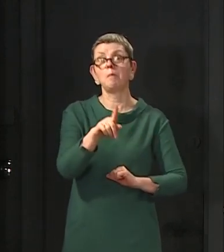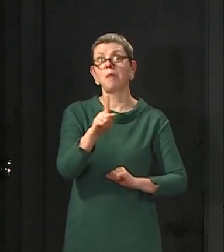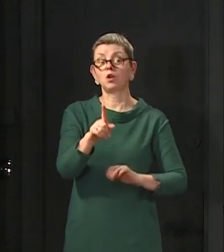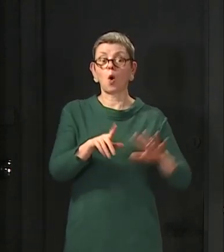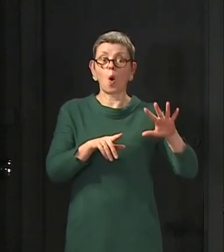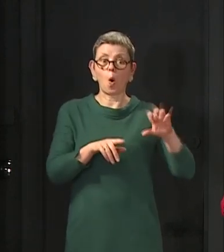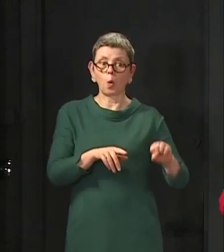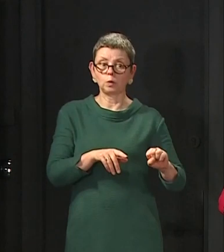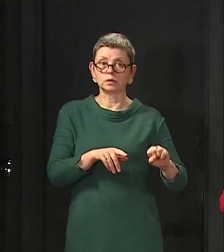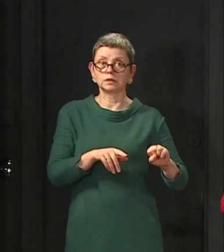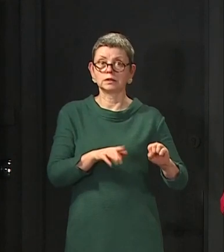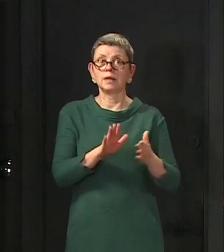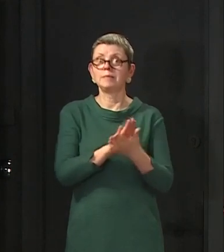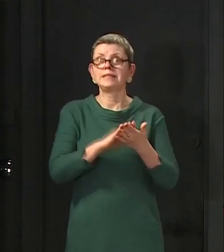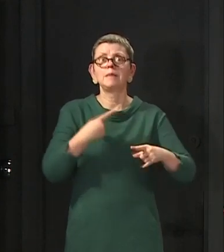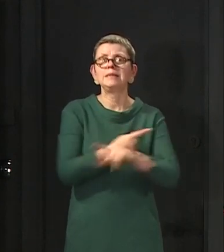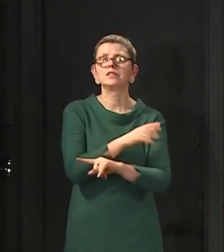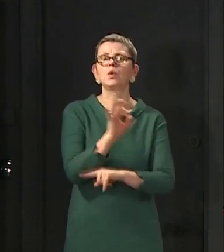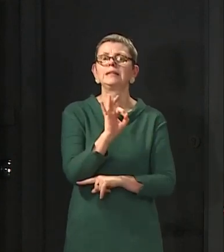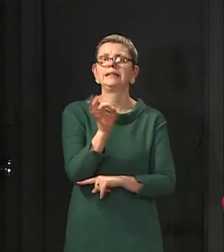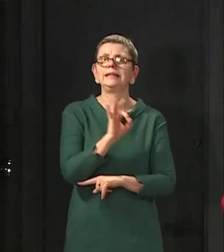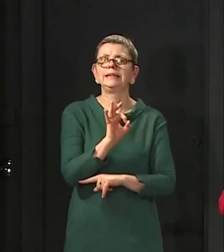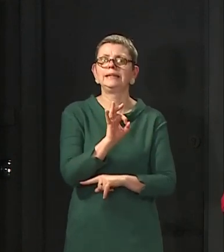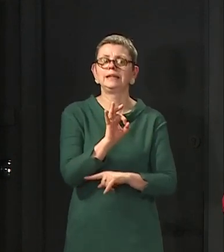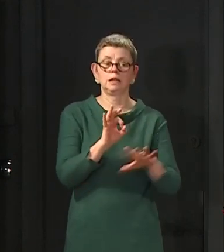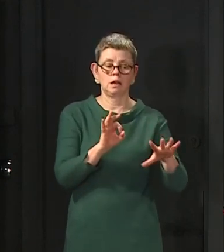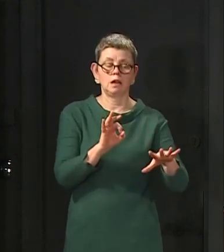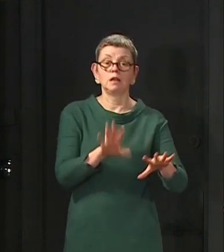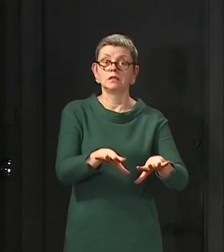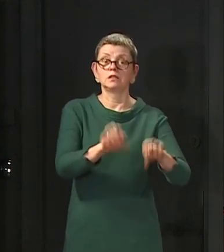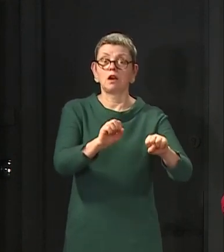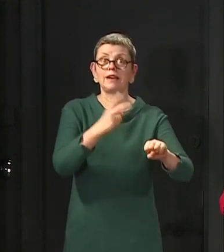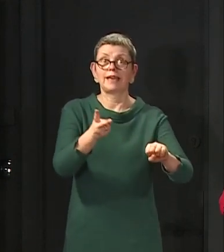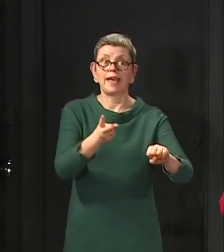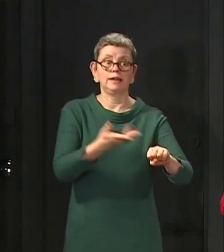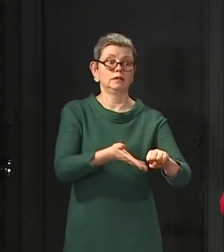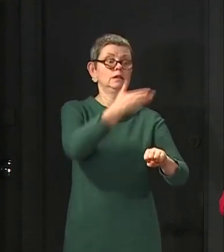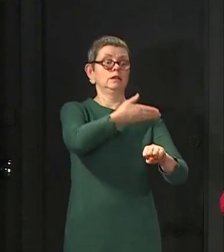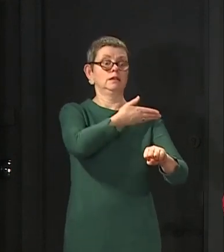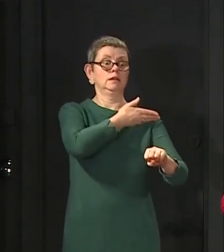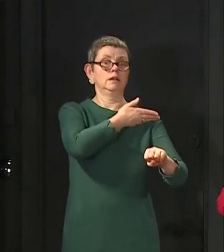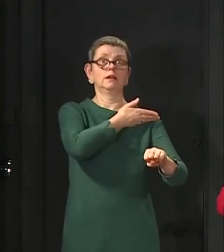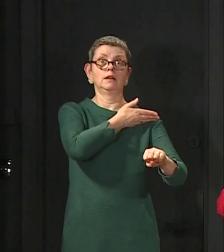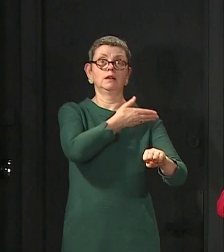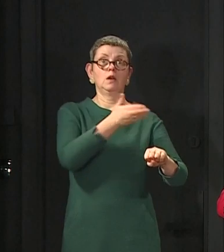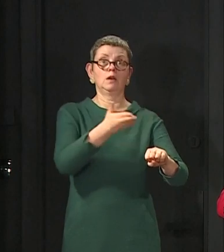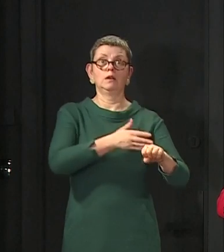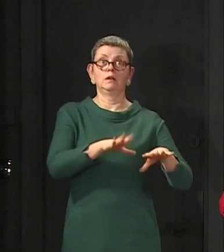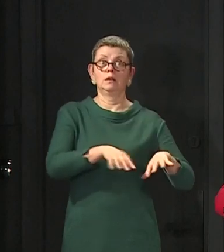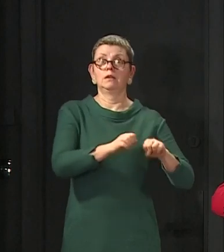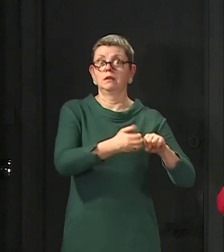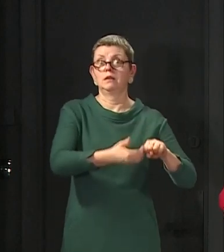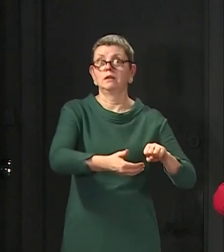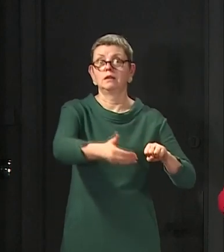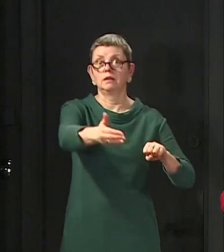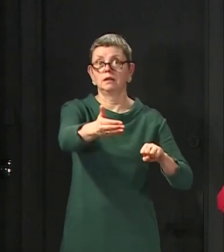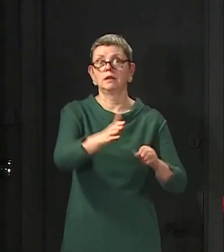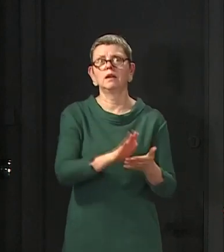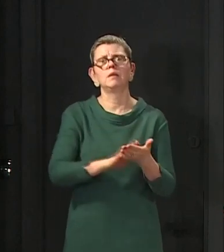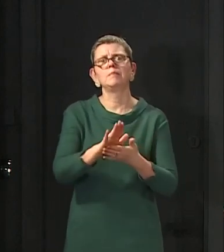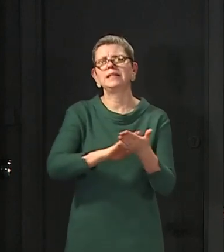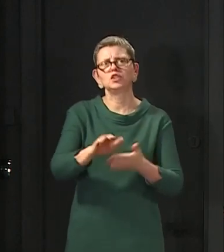pausing, it means we can pick up where we left off, so nobody should miss an appointment. It will just be slightly later if you were